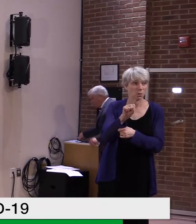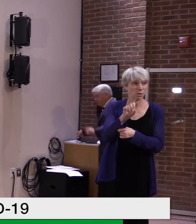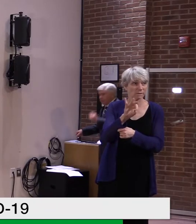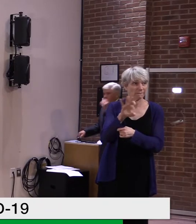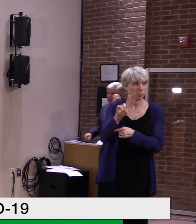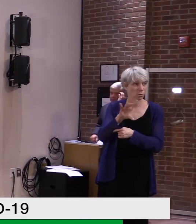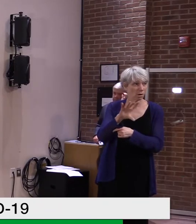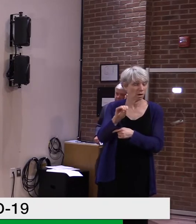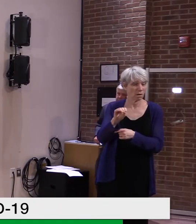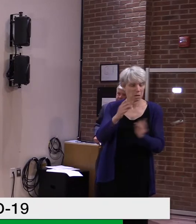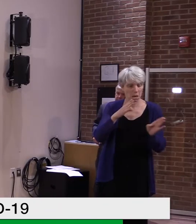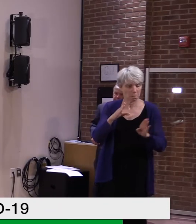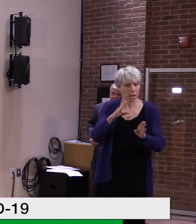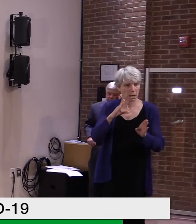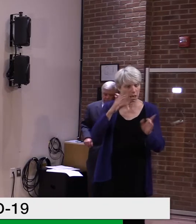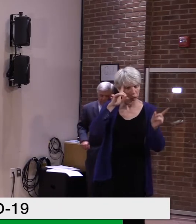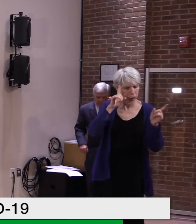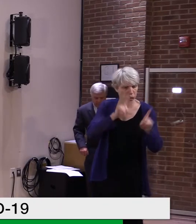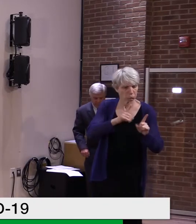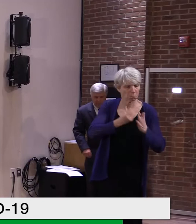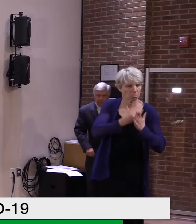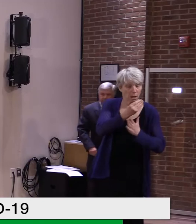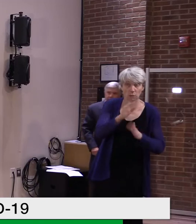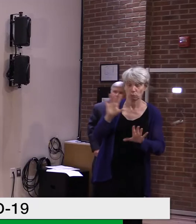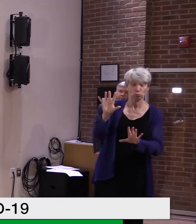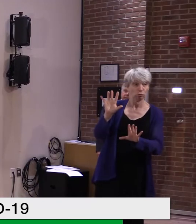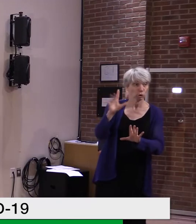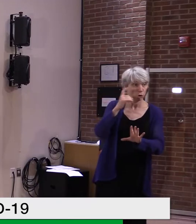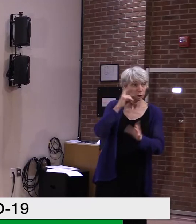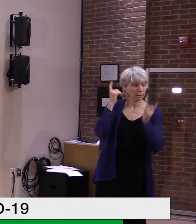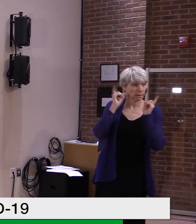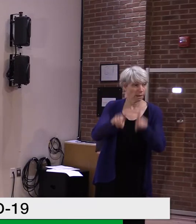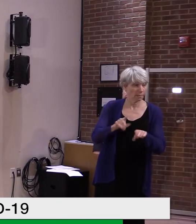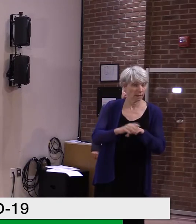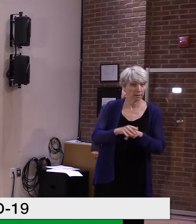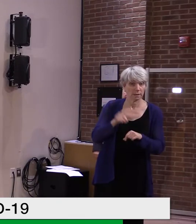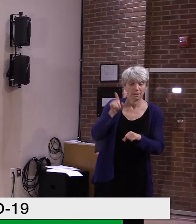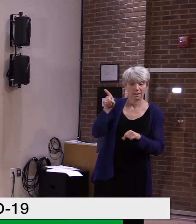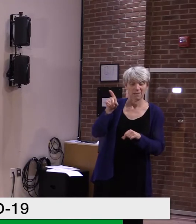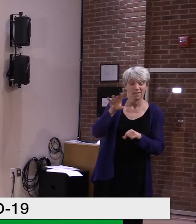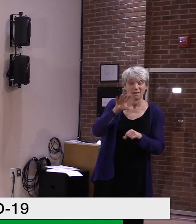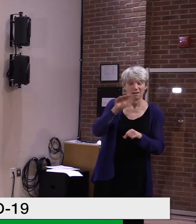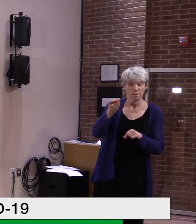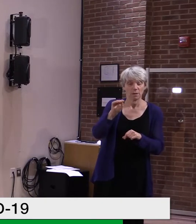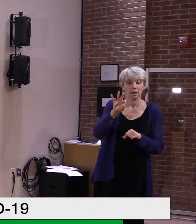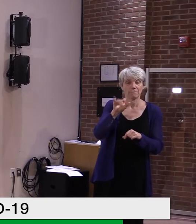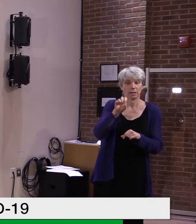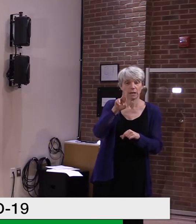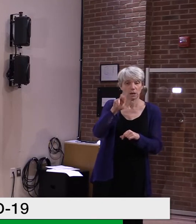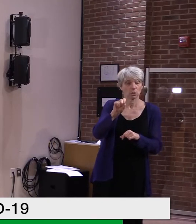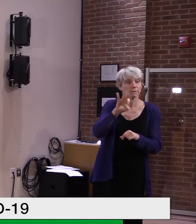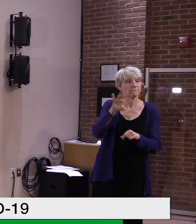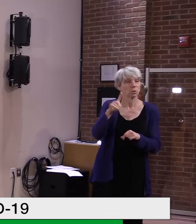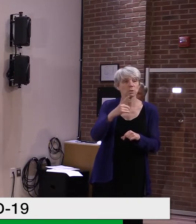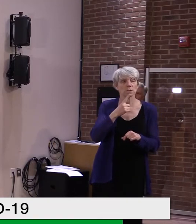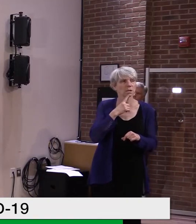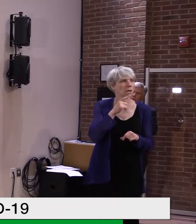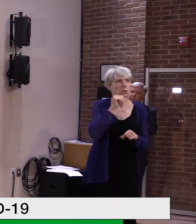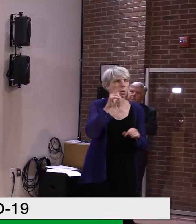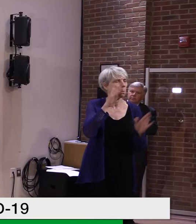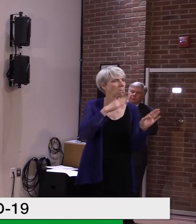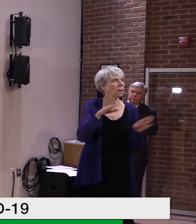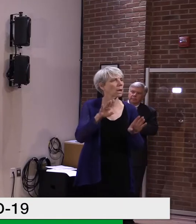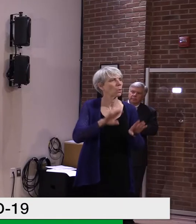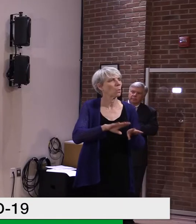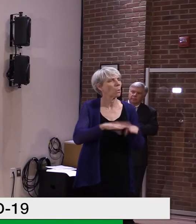food coming into the picture. They have commented that they don't intend to open up right now, but